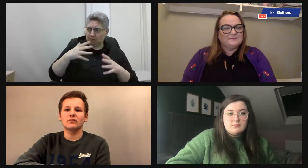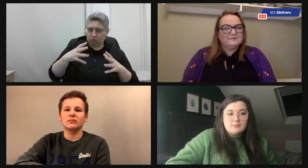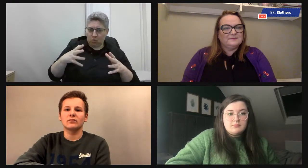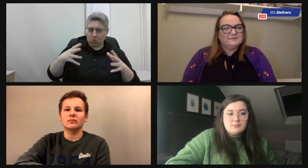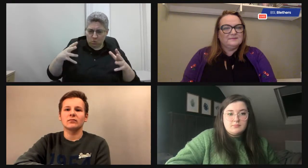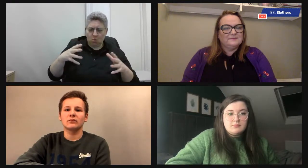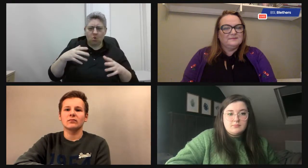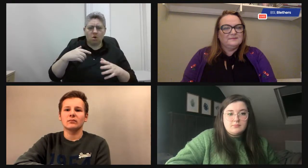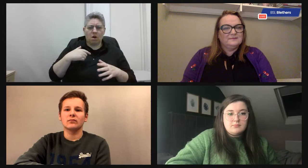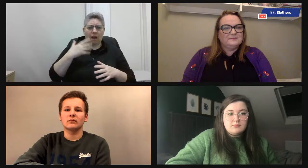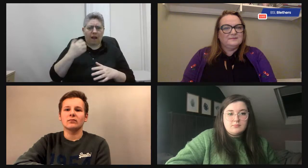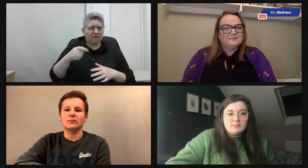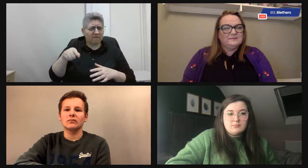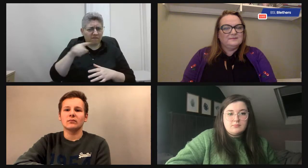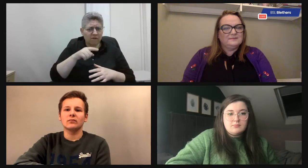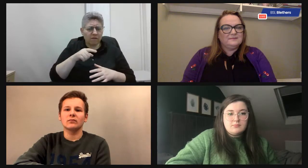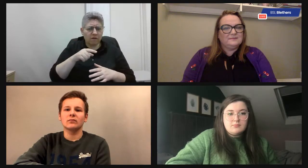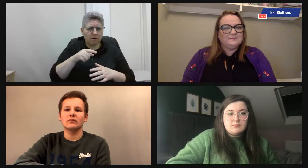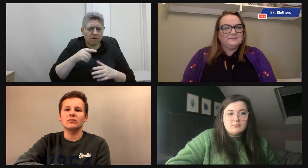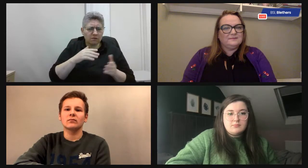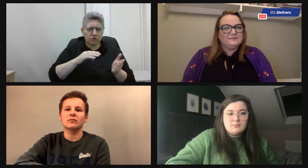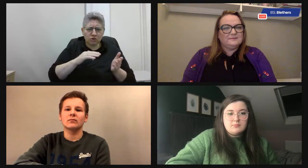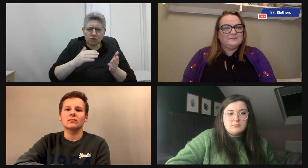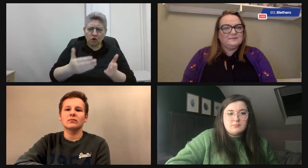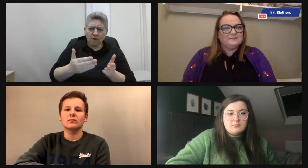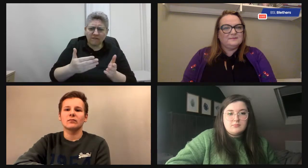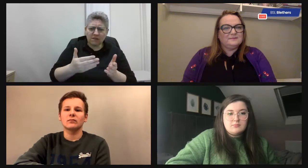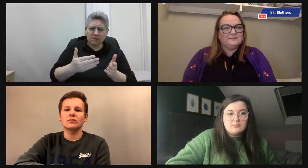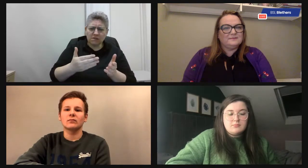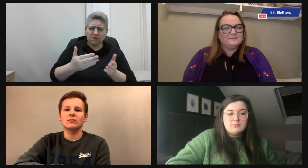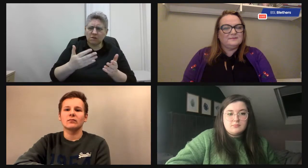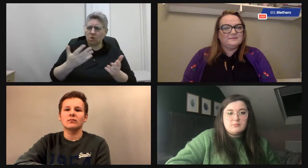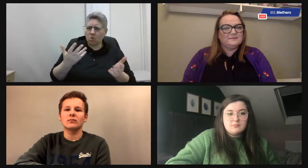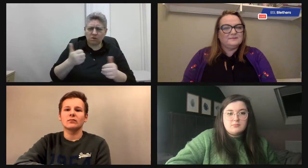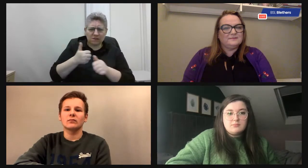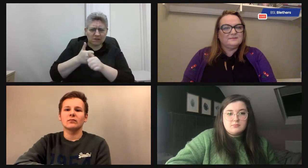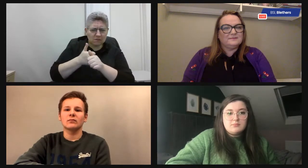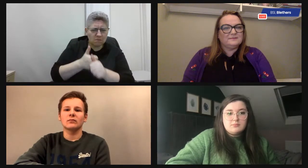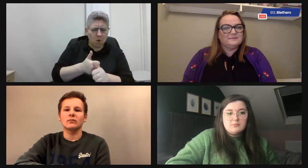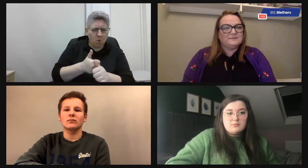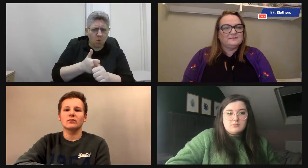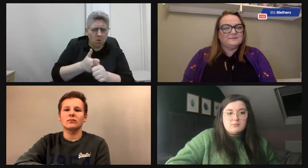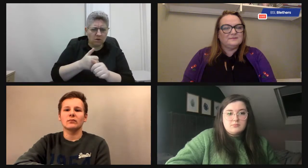about what seems to be an epidemic of young people